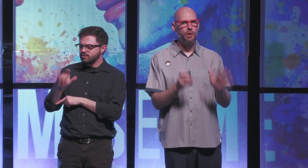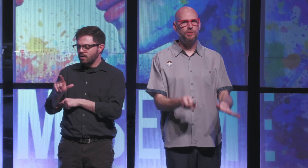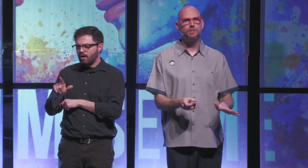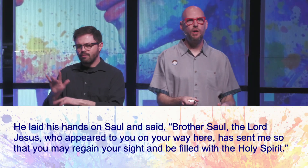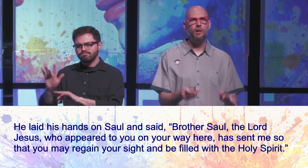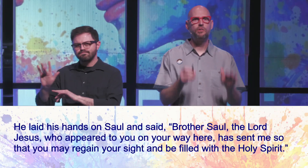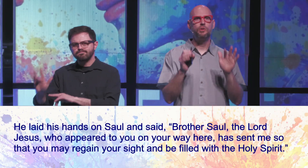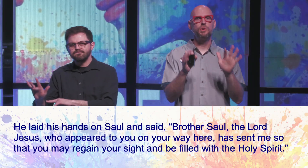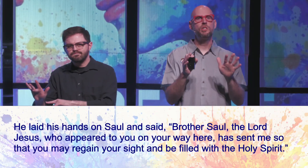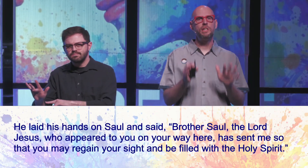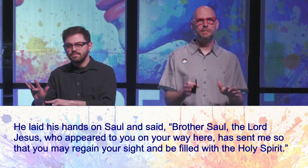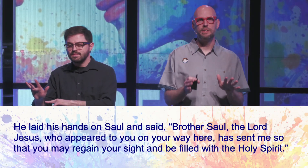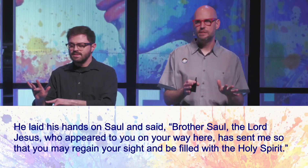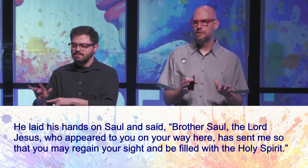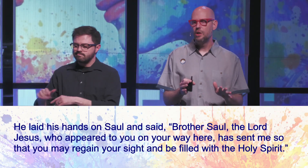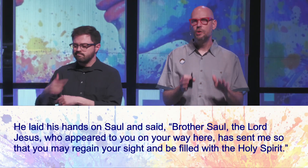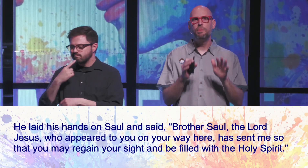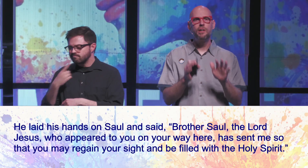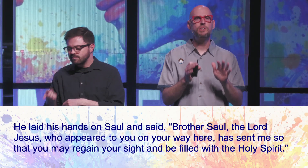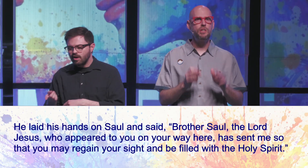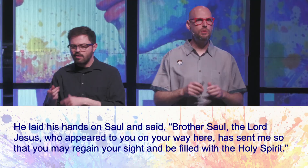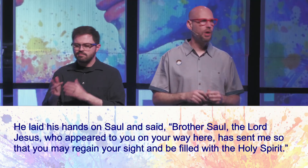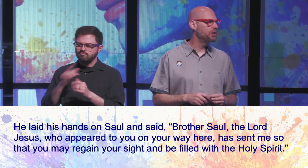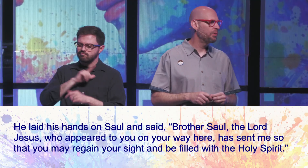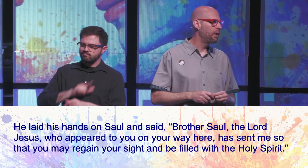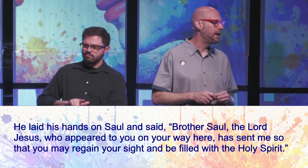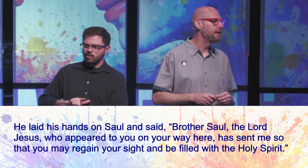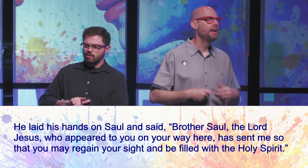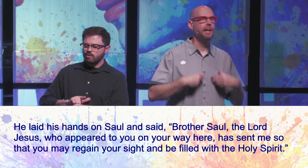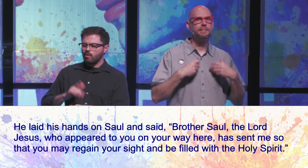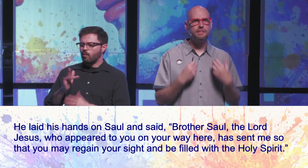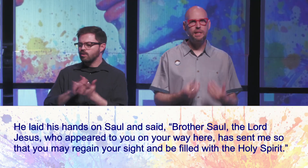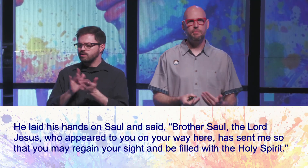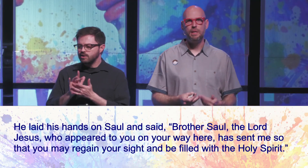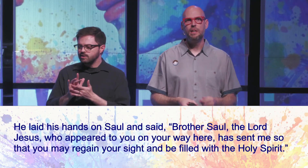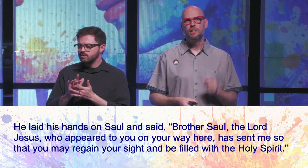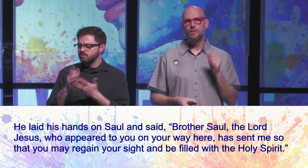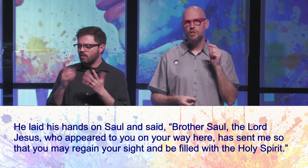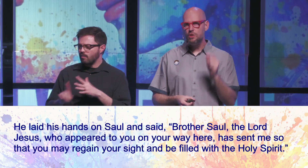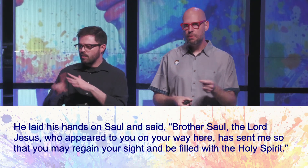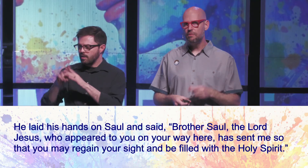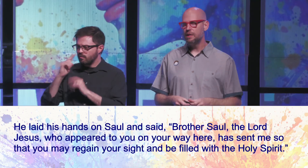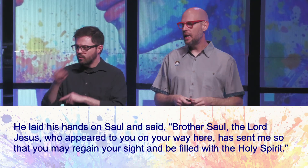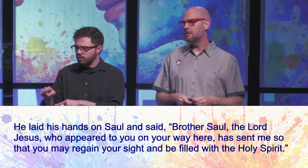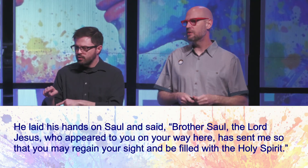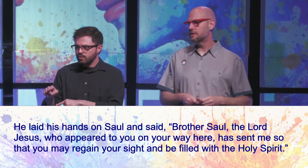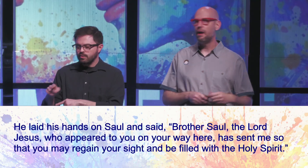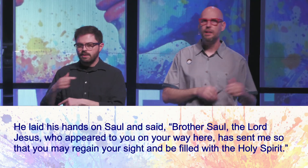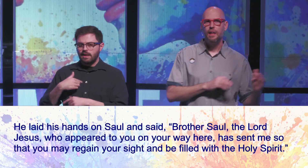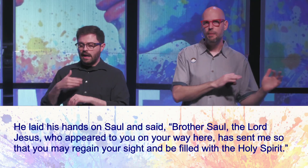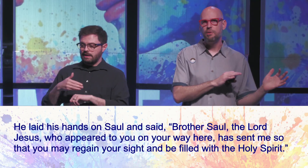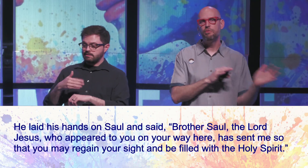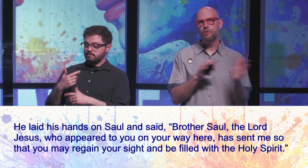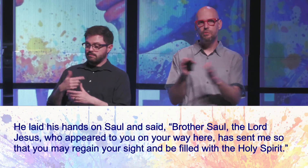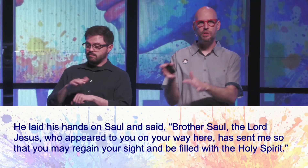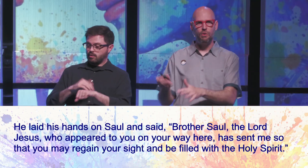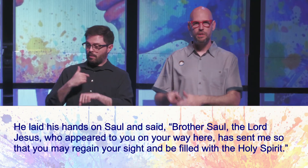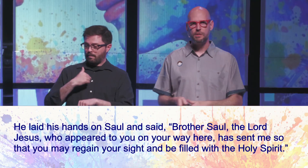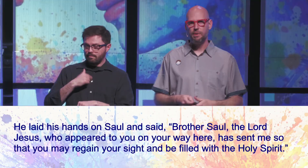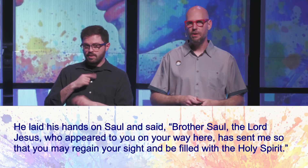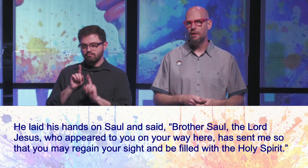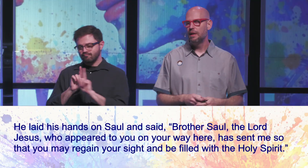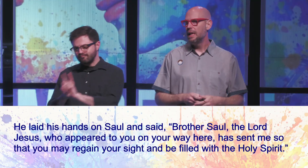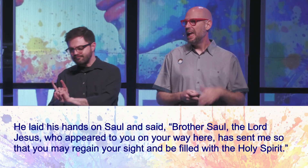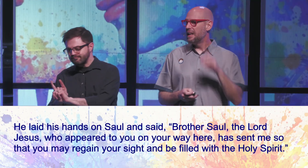says, "Brother Saul, the Lord Jesus, who appeared to you on your way, has sent me so that you may regain your sight and be filled with the